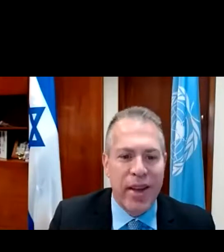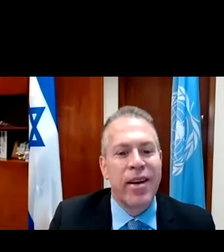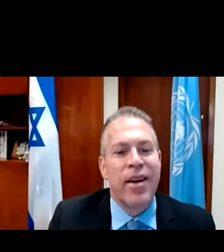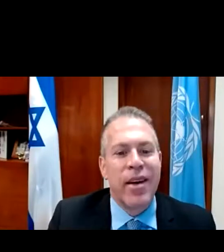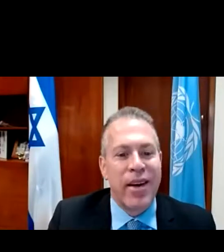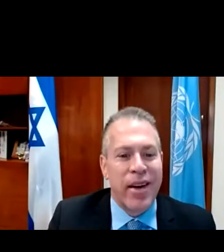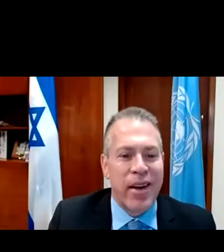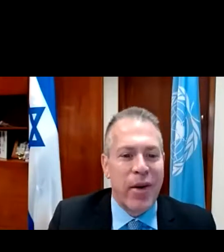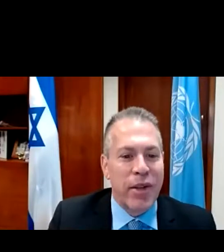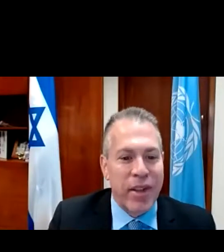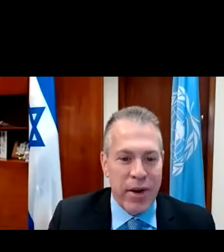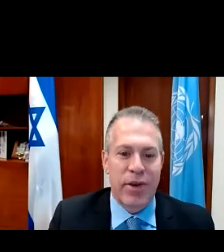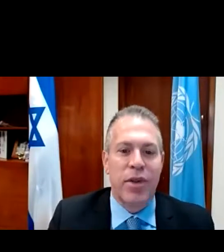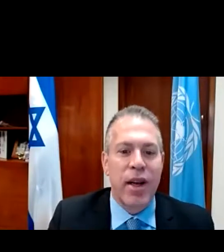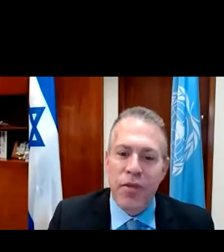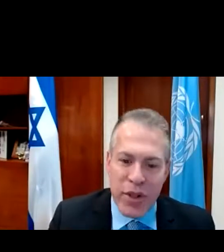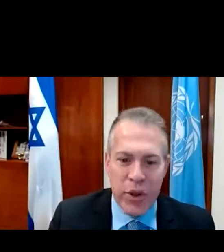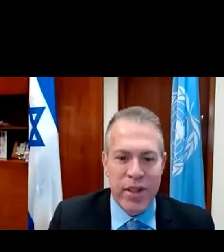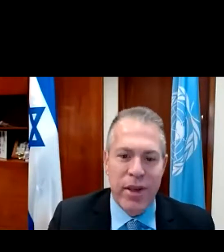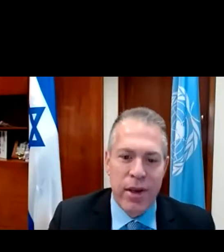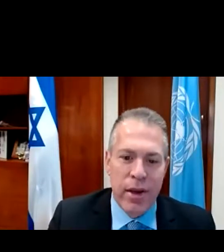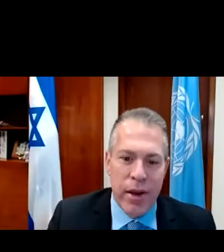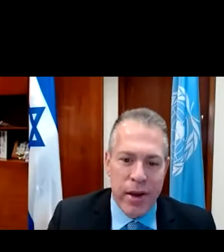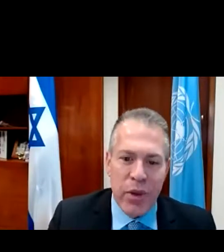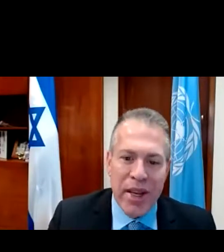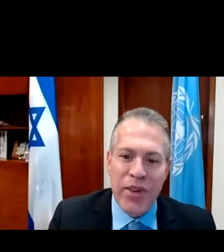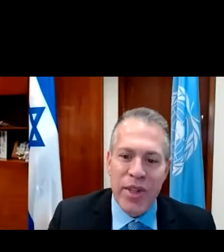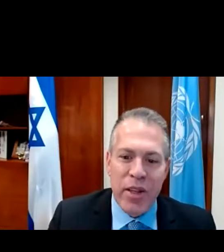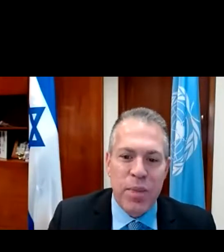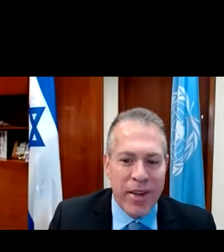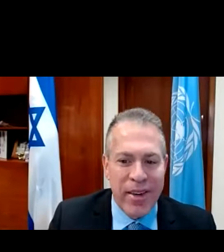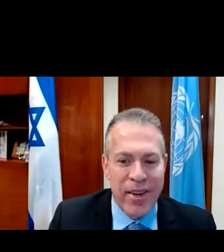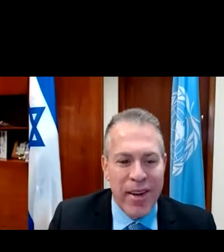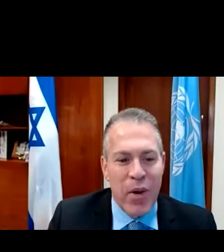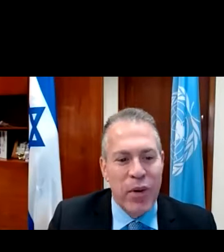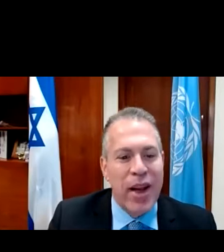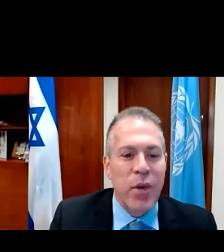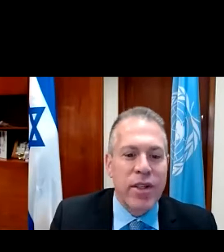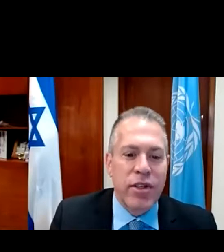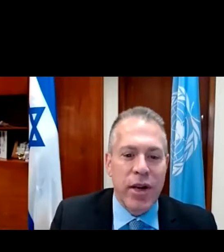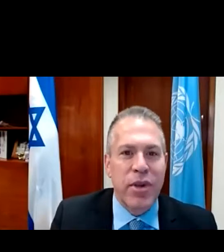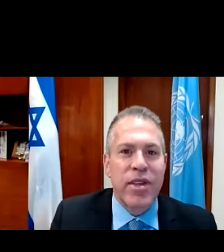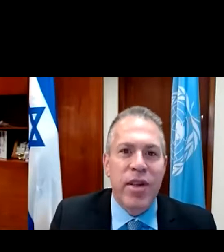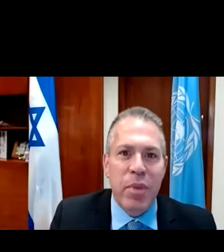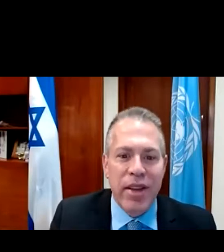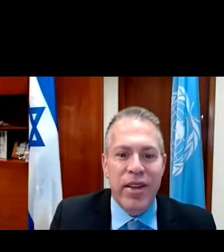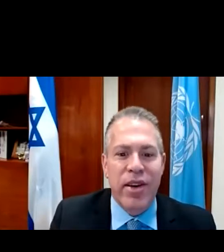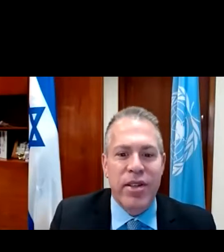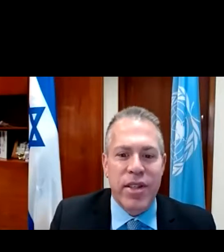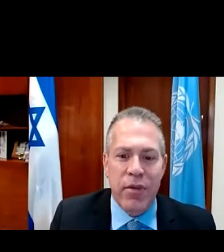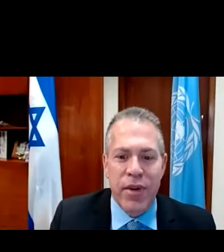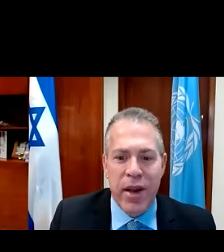CRPD, our dear Odelia Fitusi, to lead today's panel. Odelia was a child with